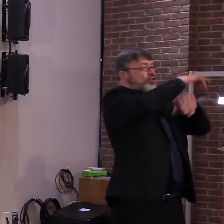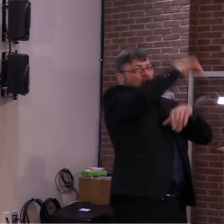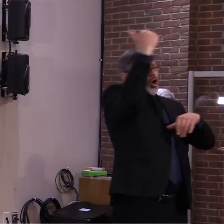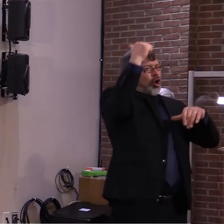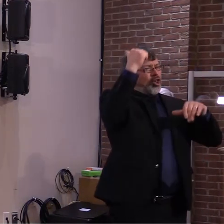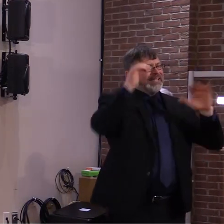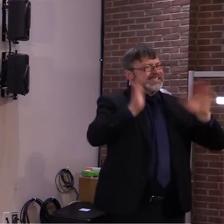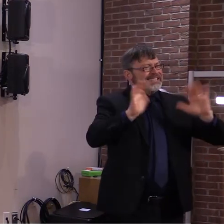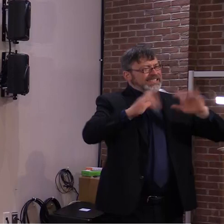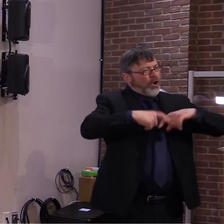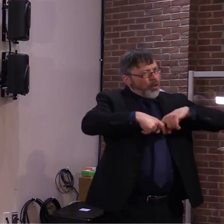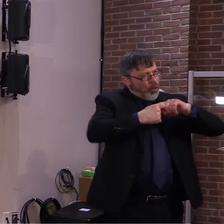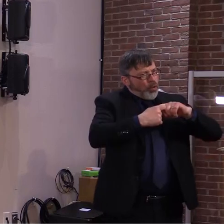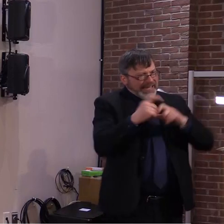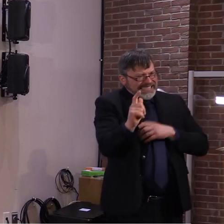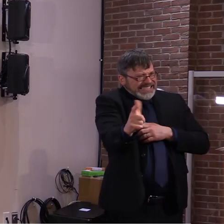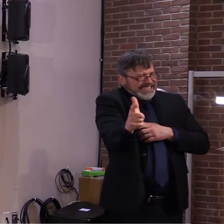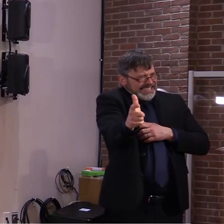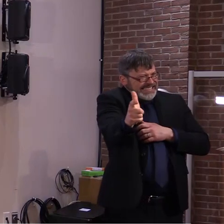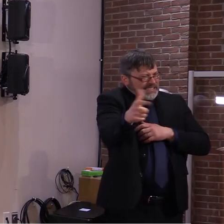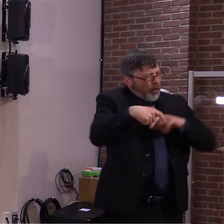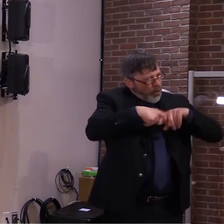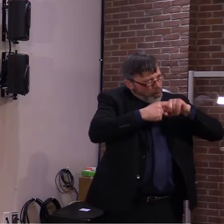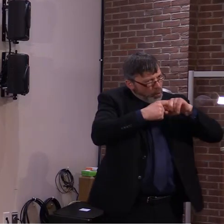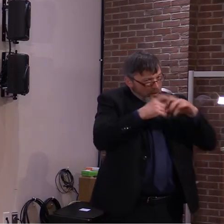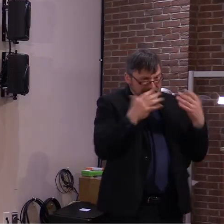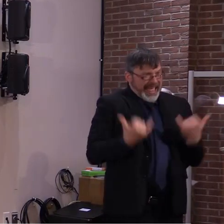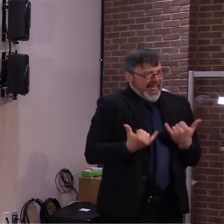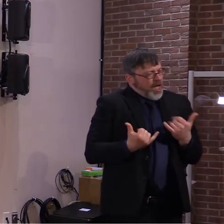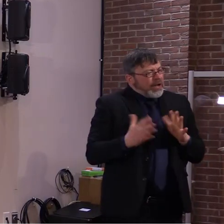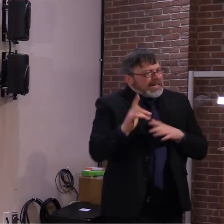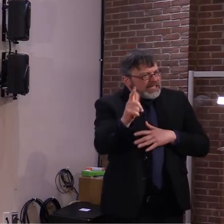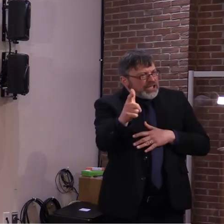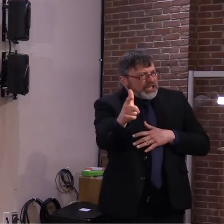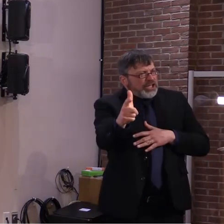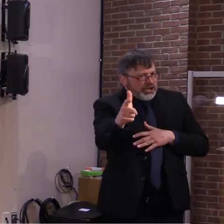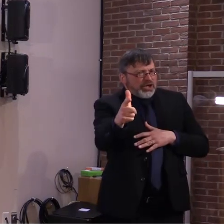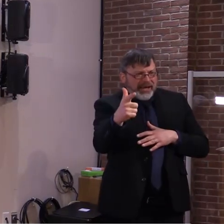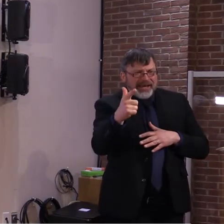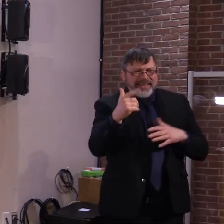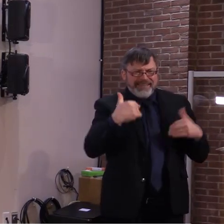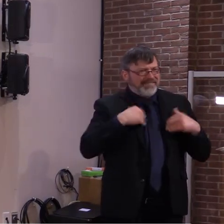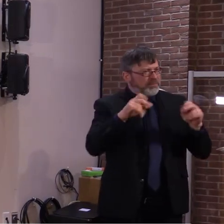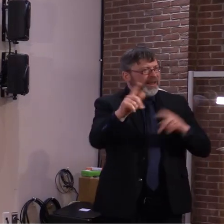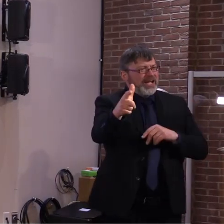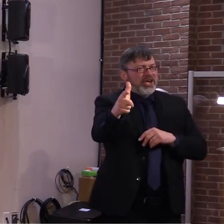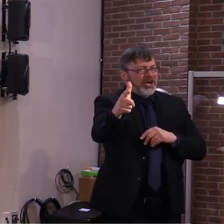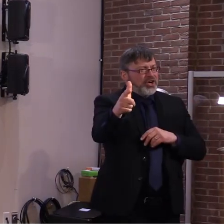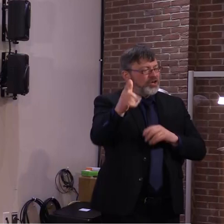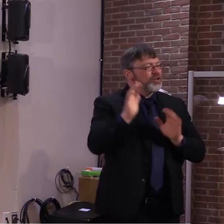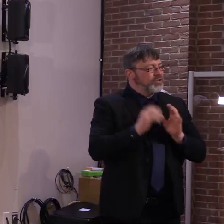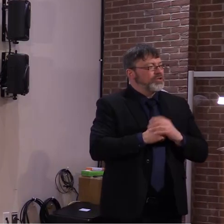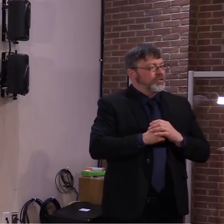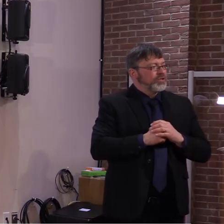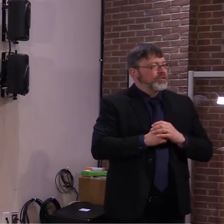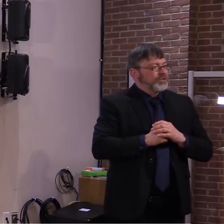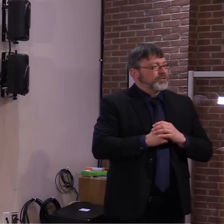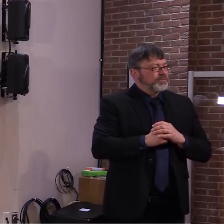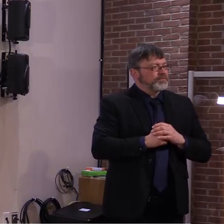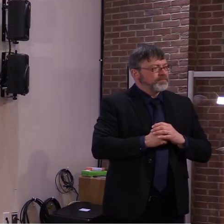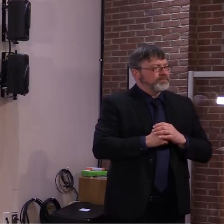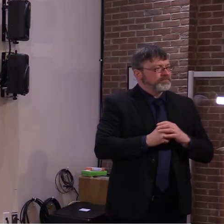now. Look at that hospitalization data that you saw and the age distribution of cases.